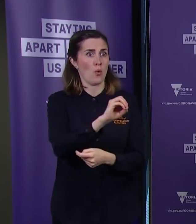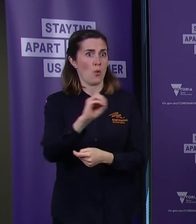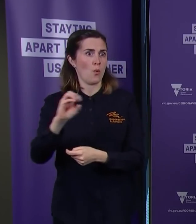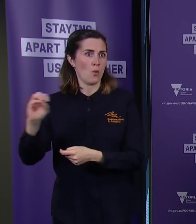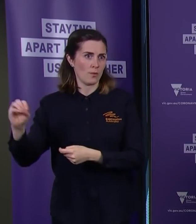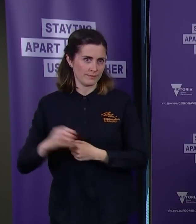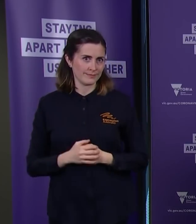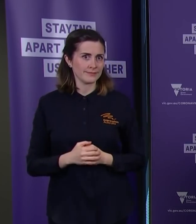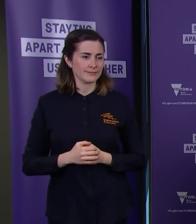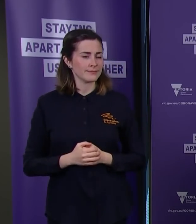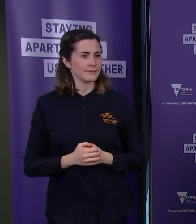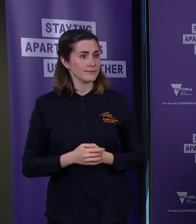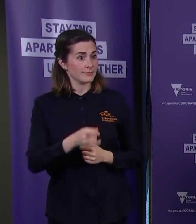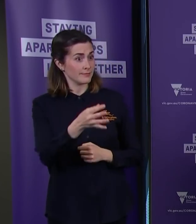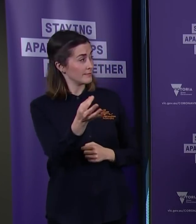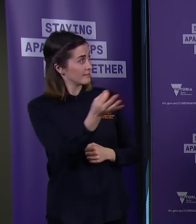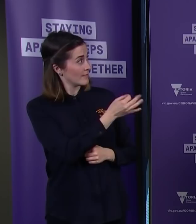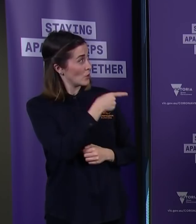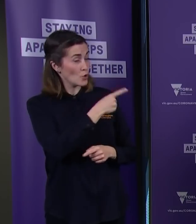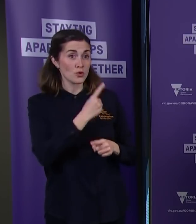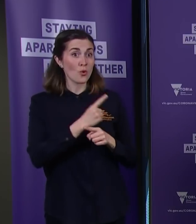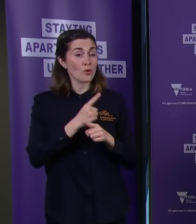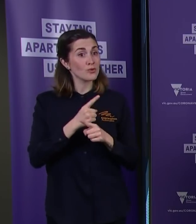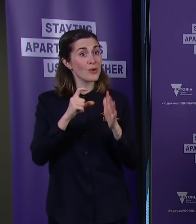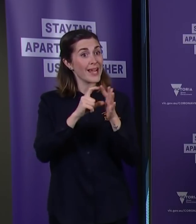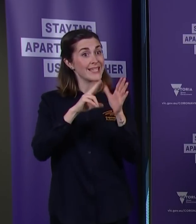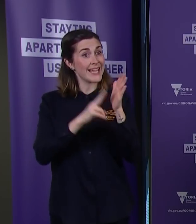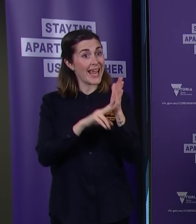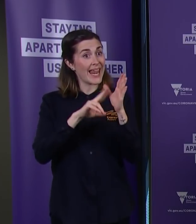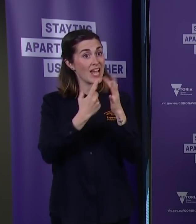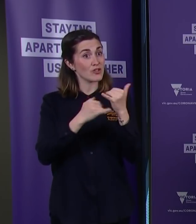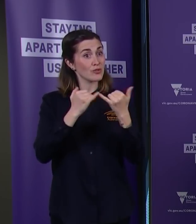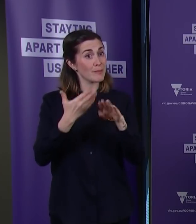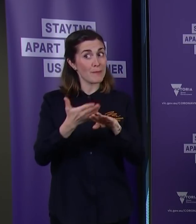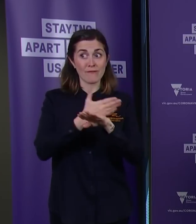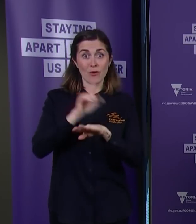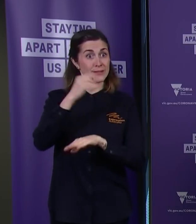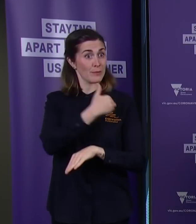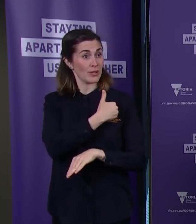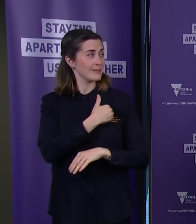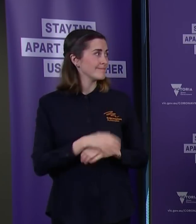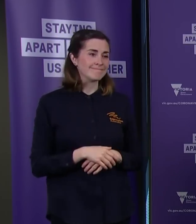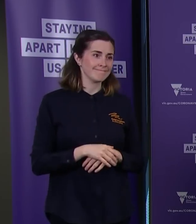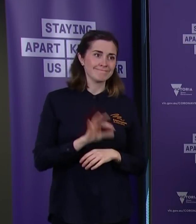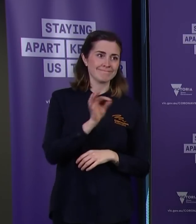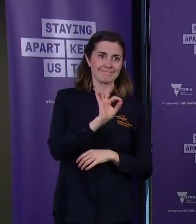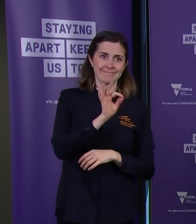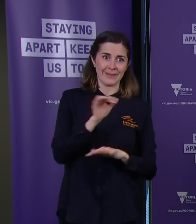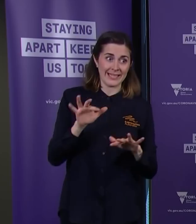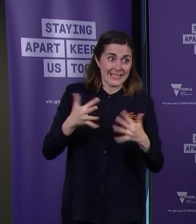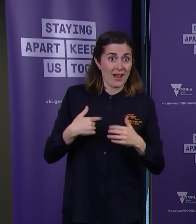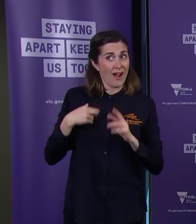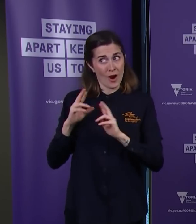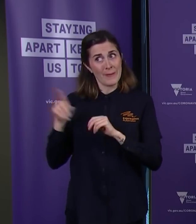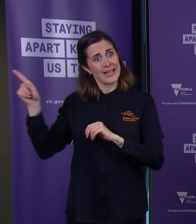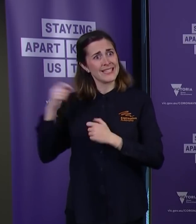Did you talk to the Premier before the press conference today? No, I didn't speak to the Premier before the press conference today. I hope the Premier